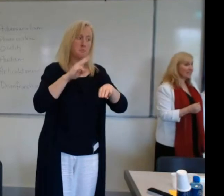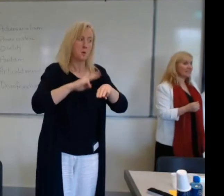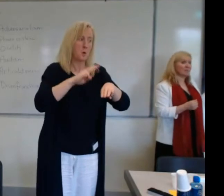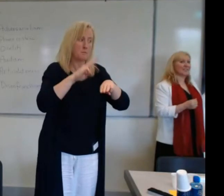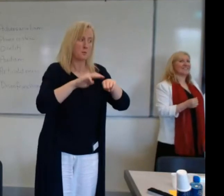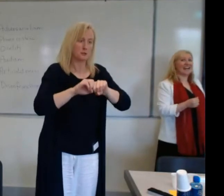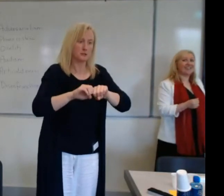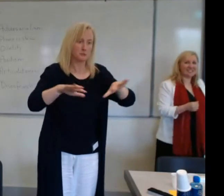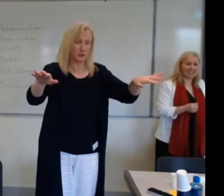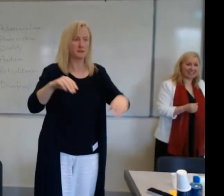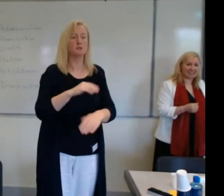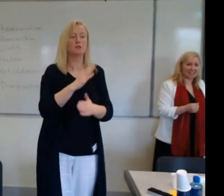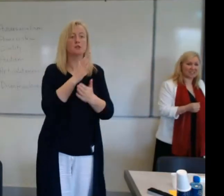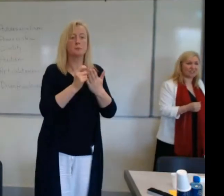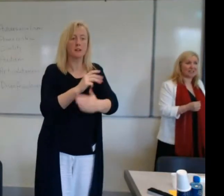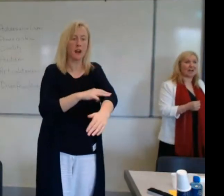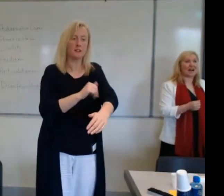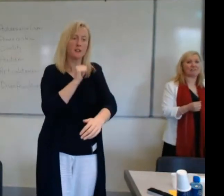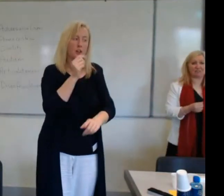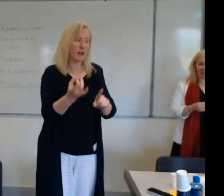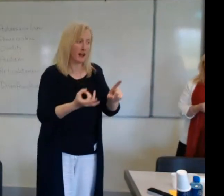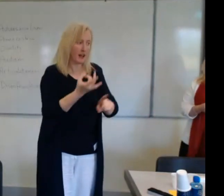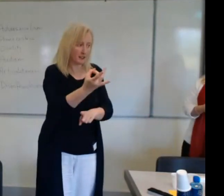cases where the guards haven't asked that, and it's turned out after the fact, when a case goes